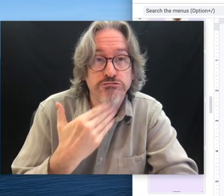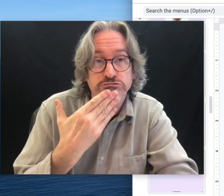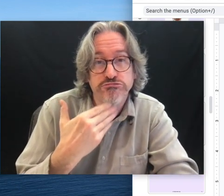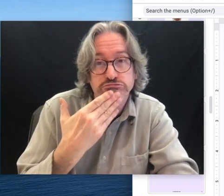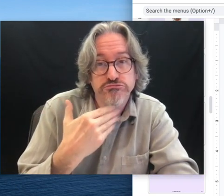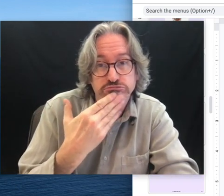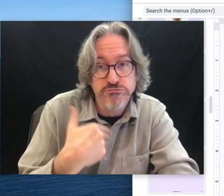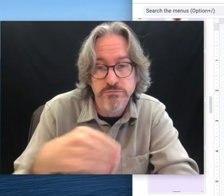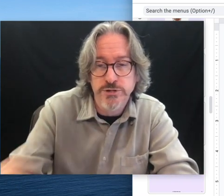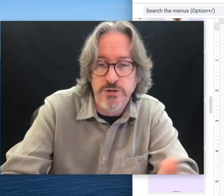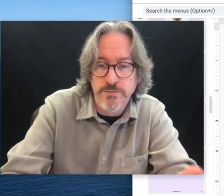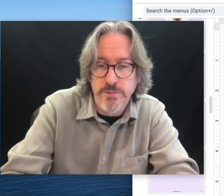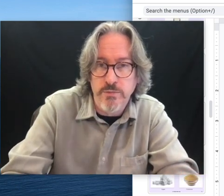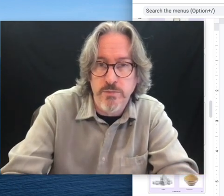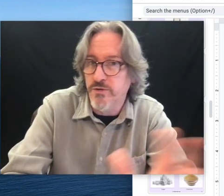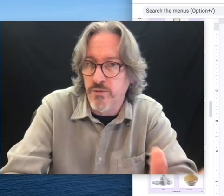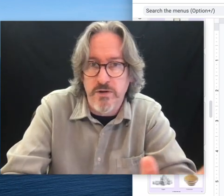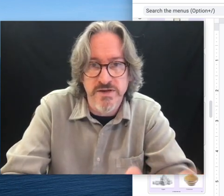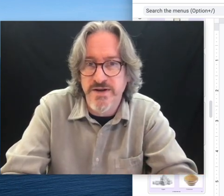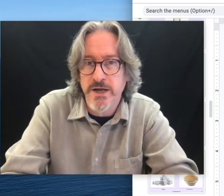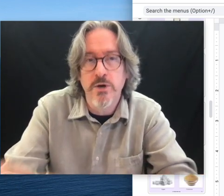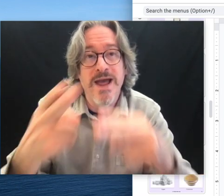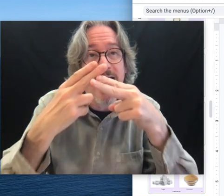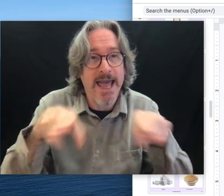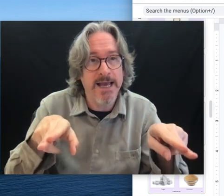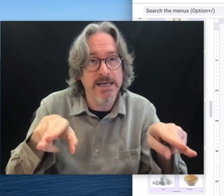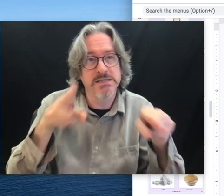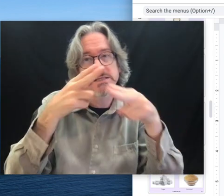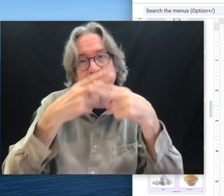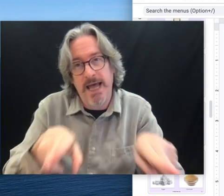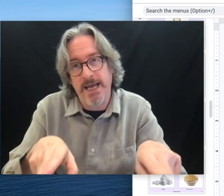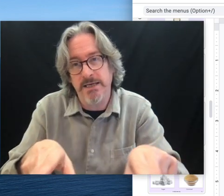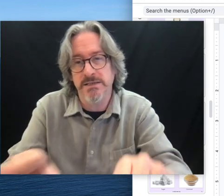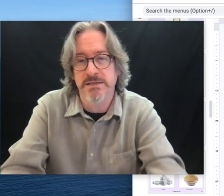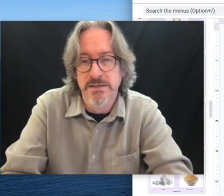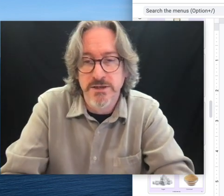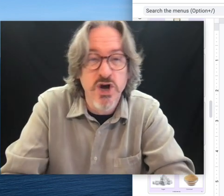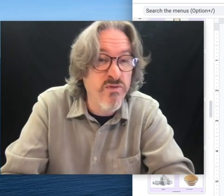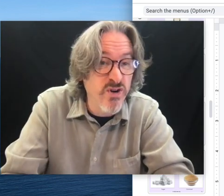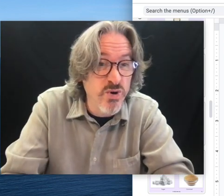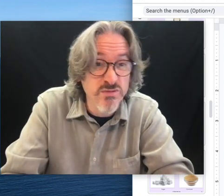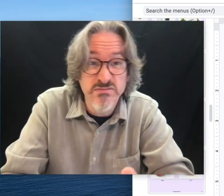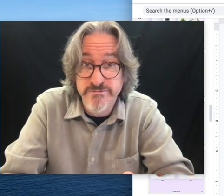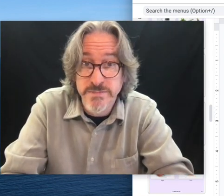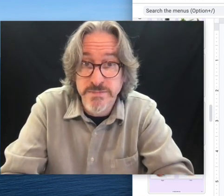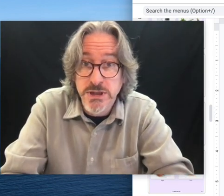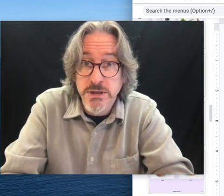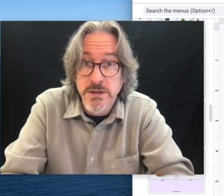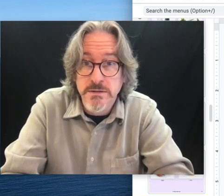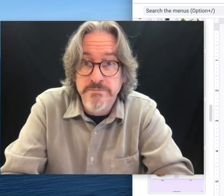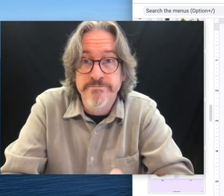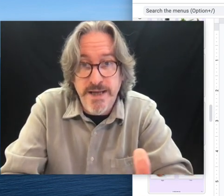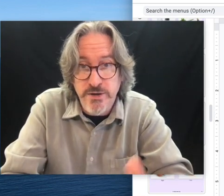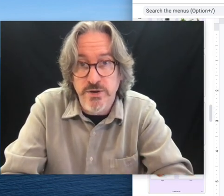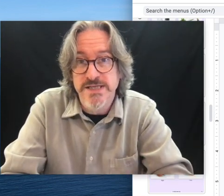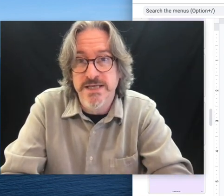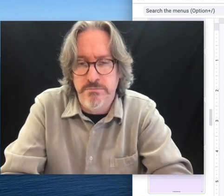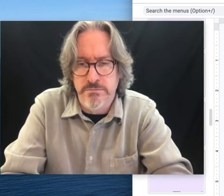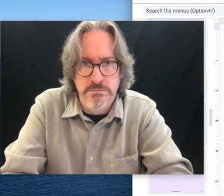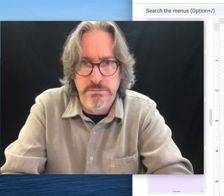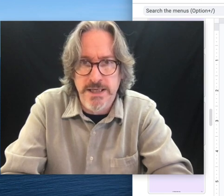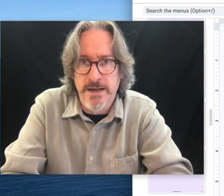sugar. We'll go through all this video. Eggs, tofu, baked